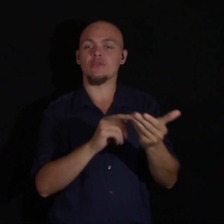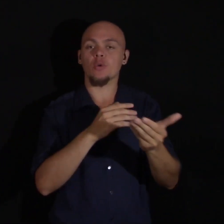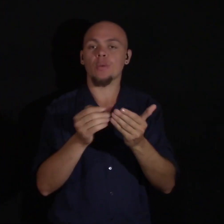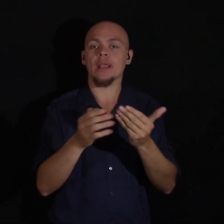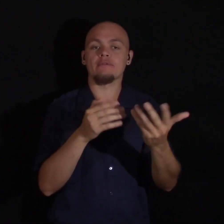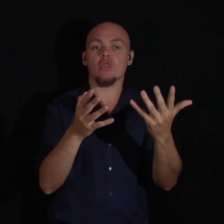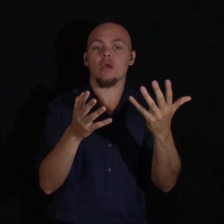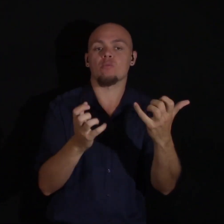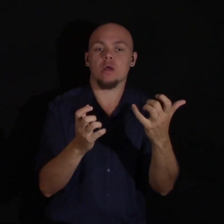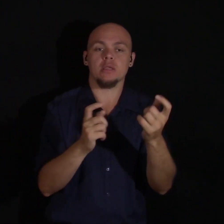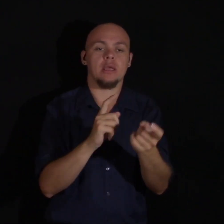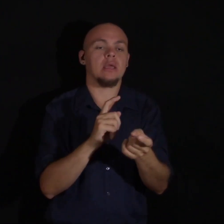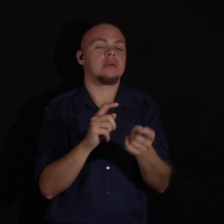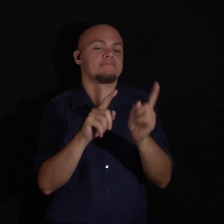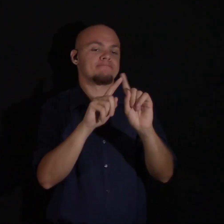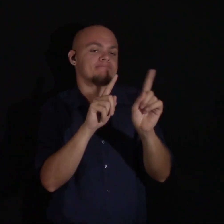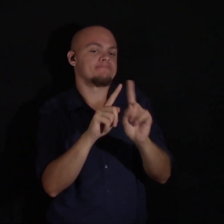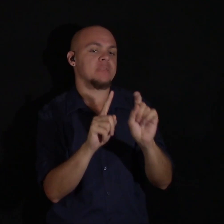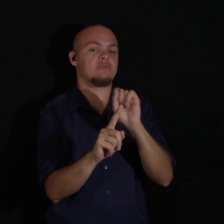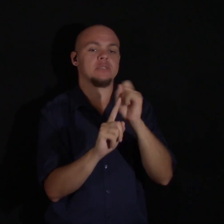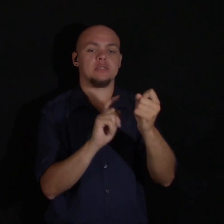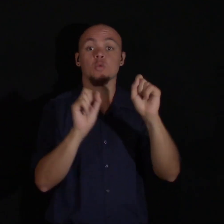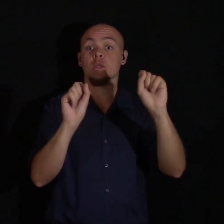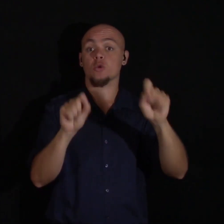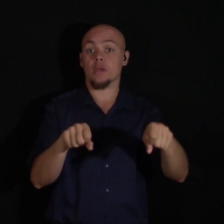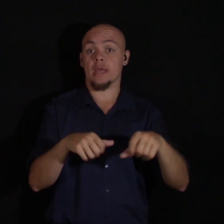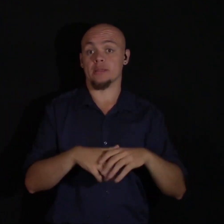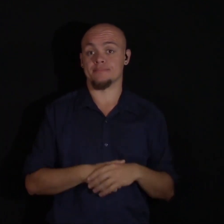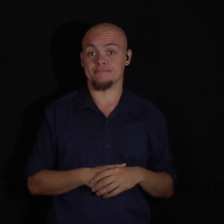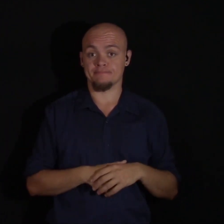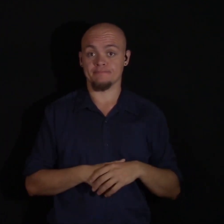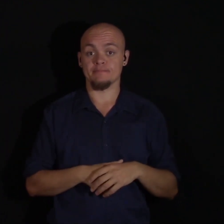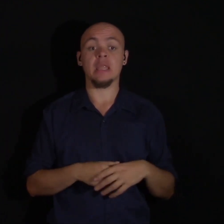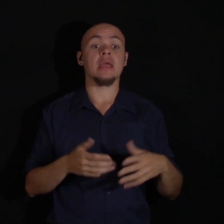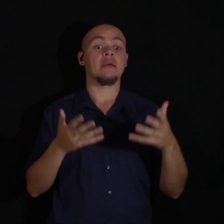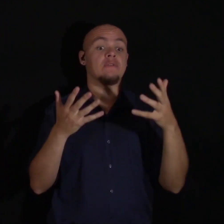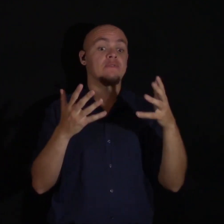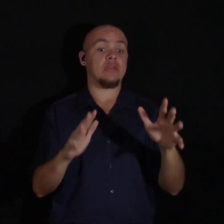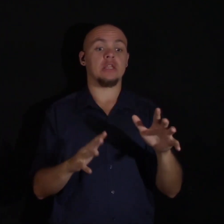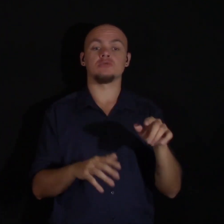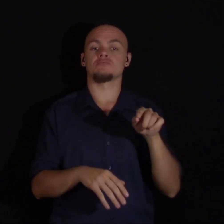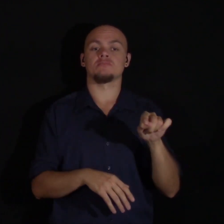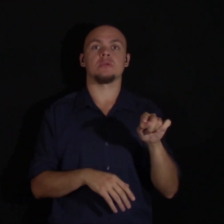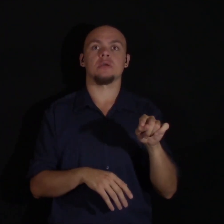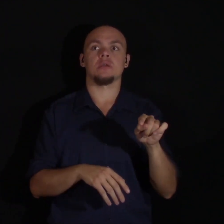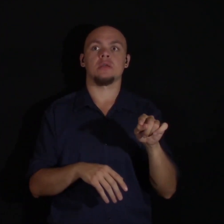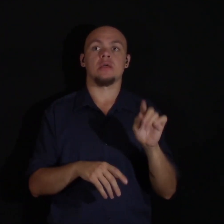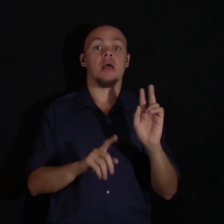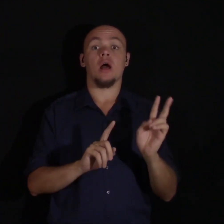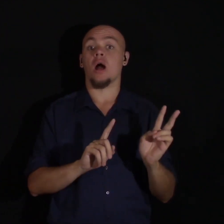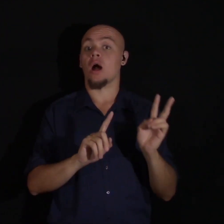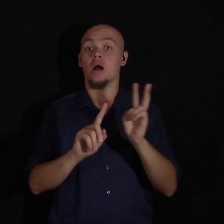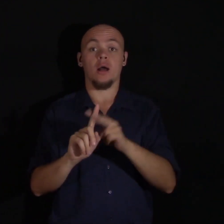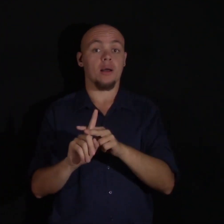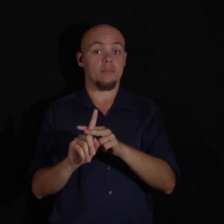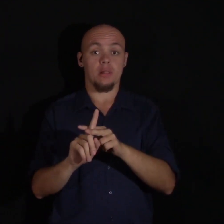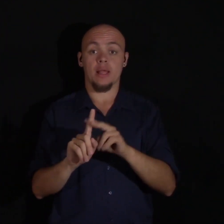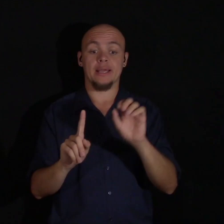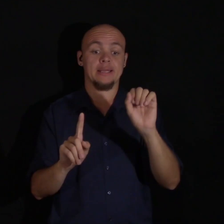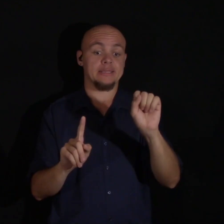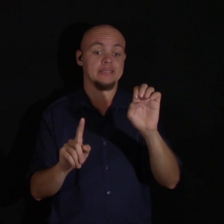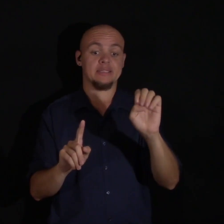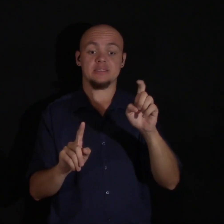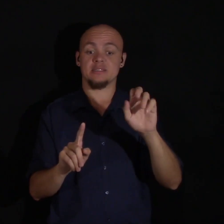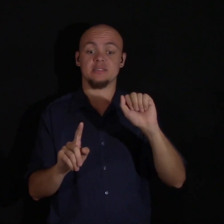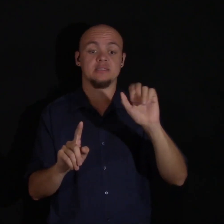want in a multitude of situations. And then they don't understand that this does not apply